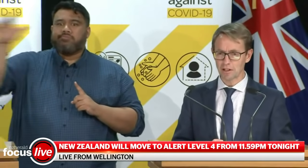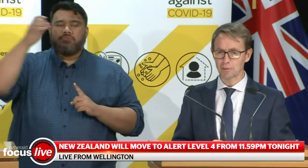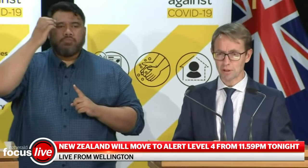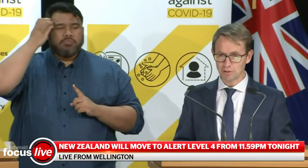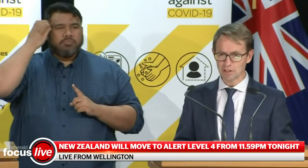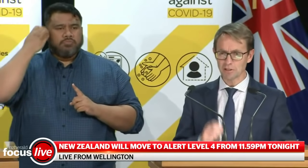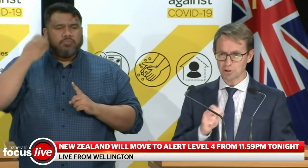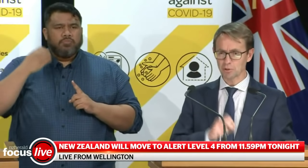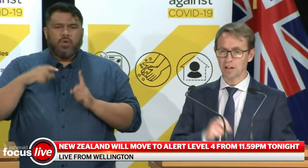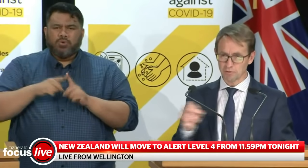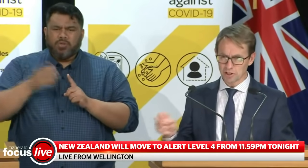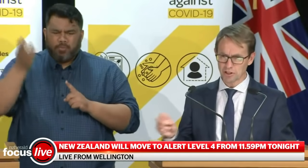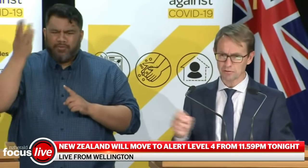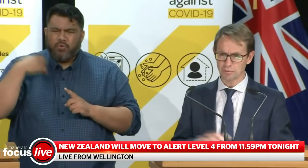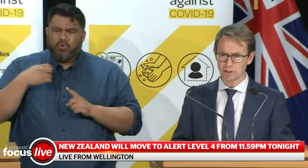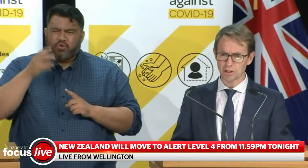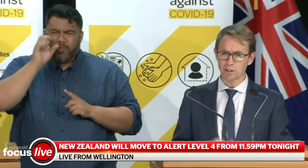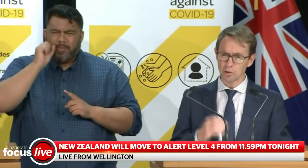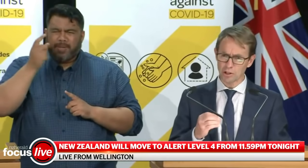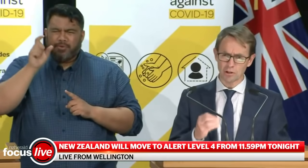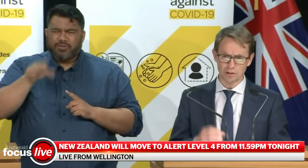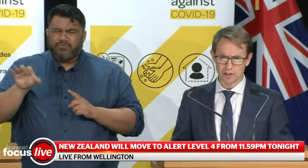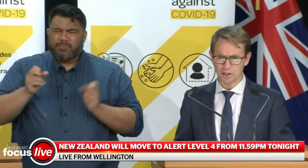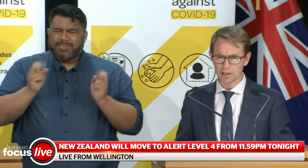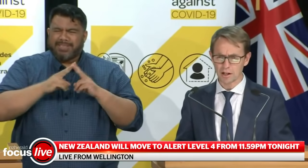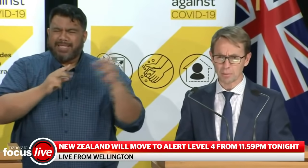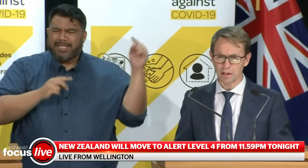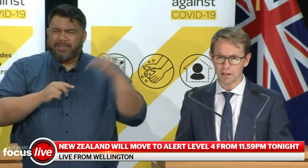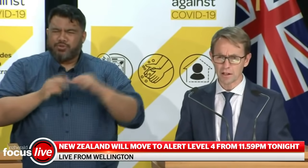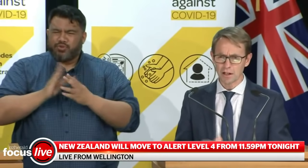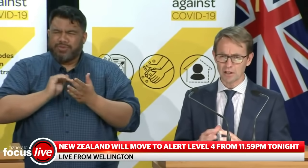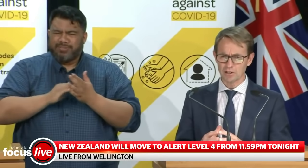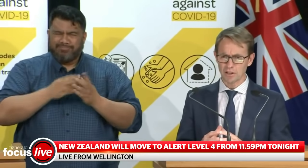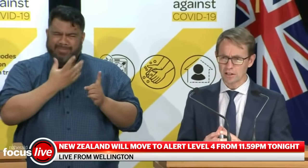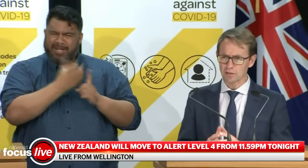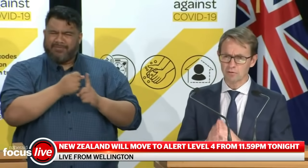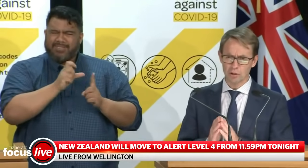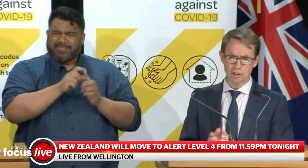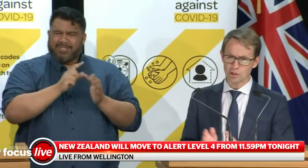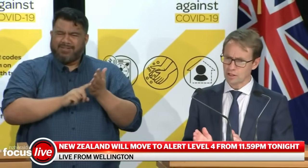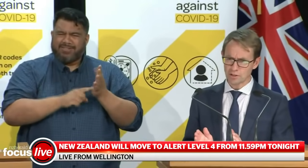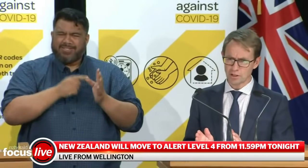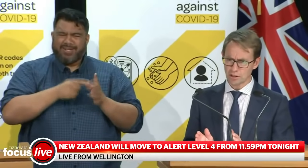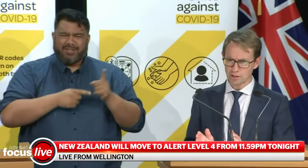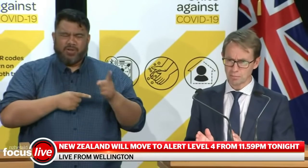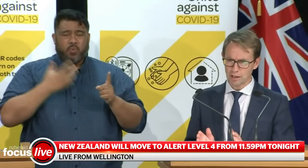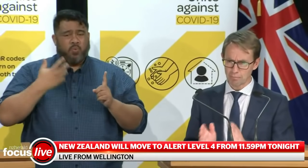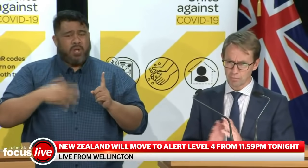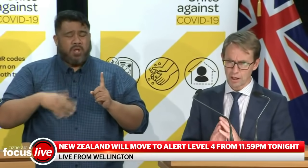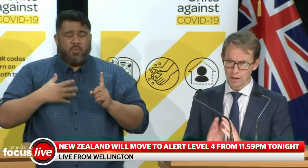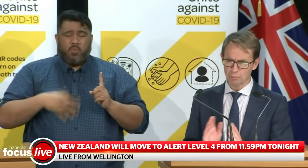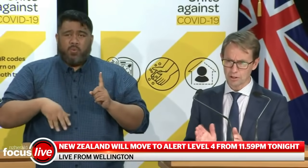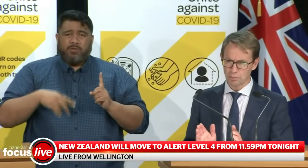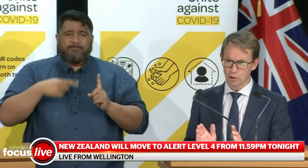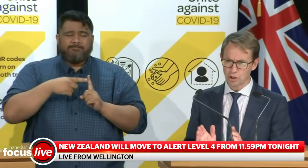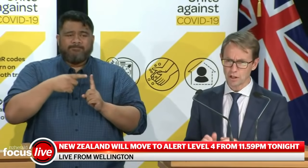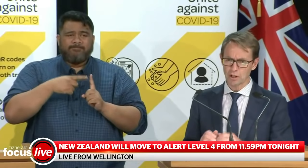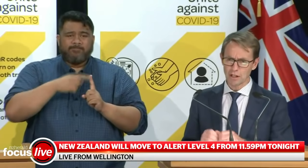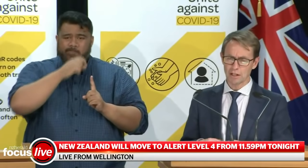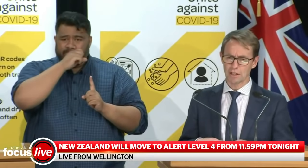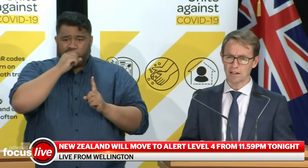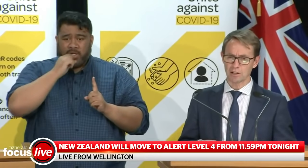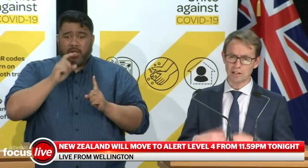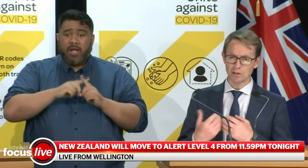we have had here previously, which was our visitor from Sydney early on in the Sydney outbreak, is that very transient